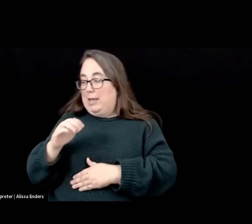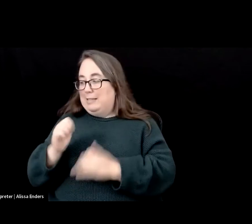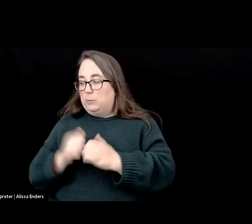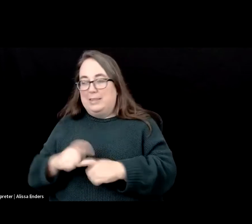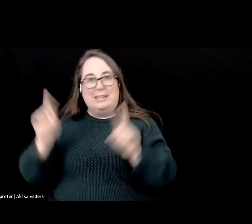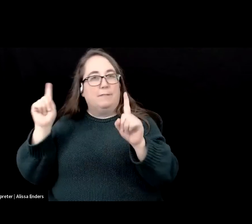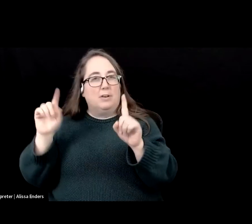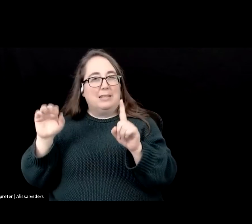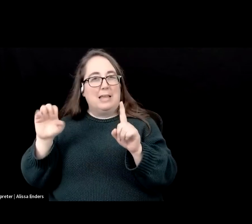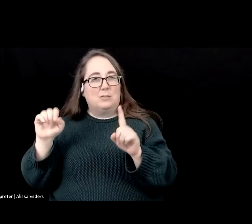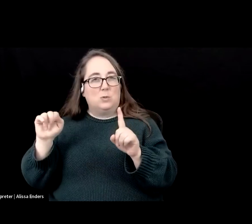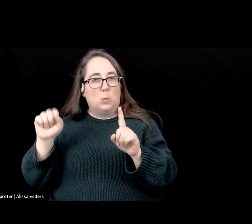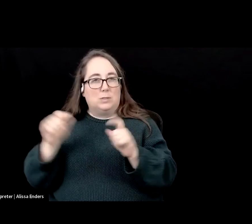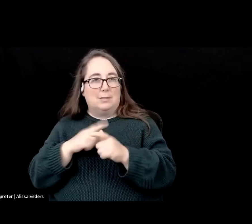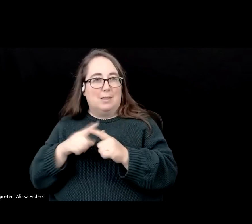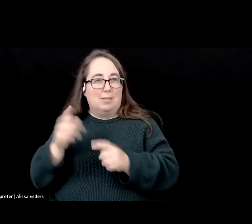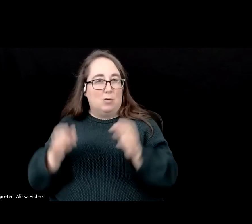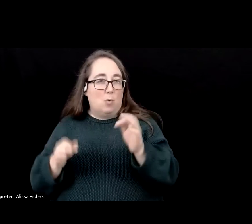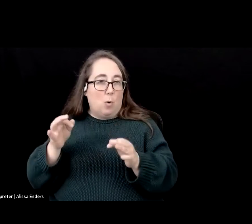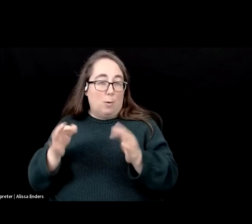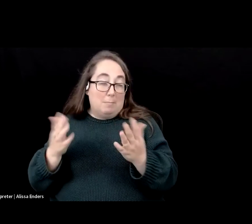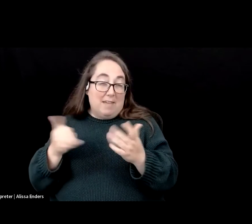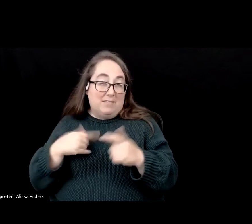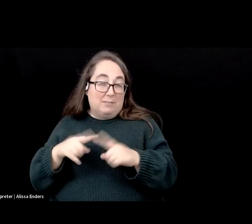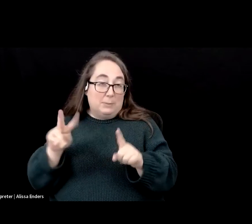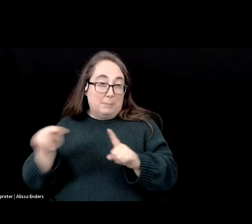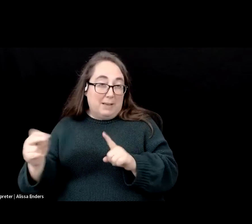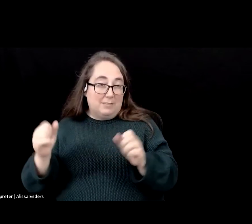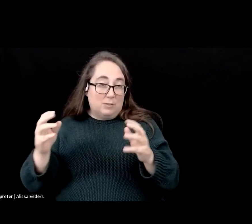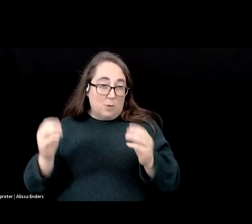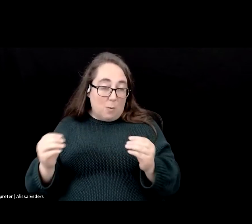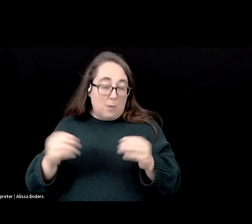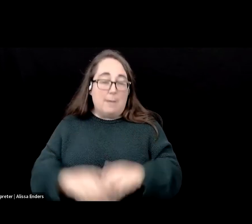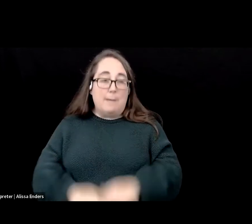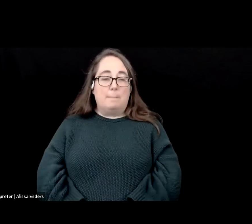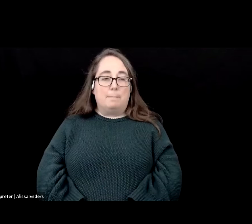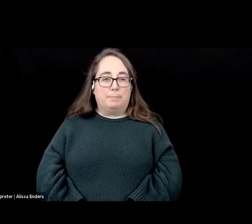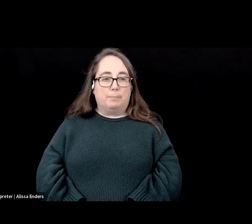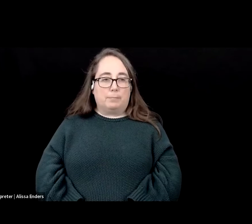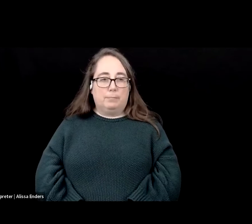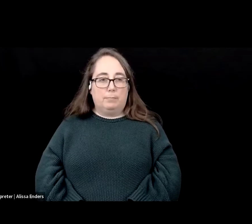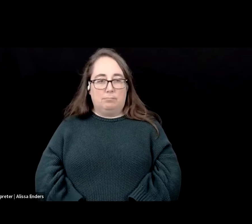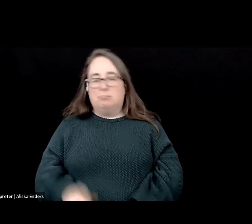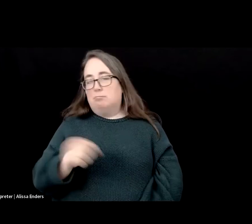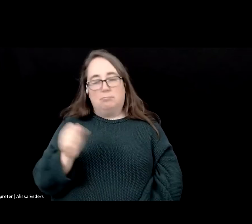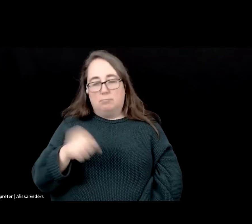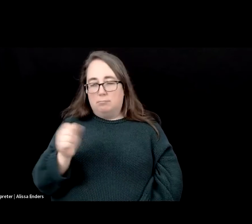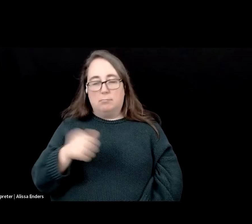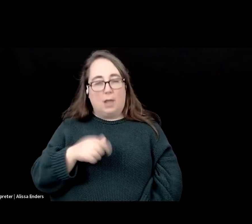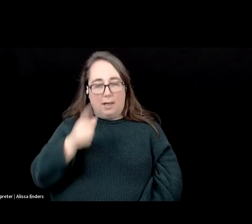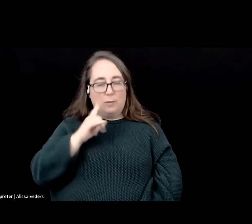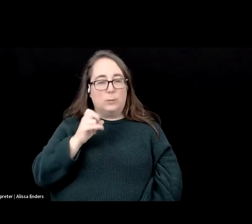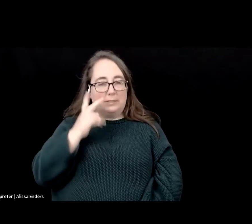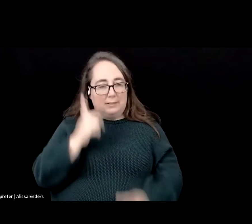details. The court's going to engage the issue from a different angle. And so I think that I think absolutely, I think we're gonna see